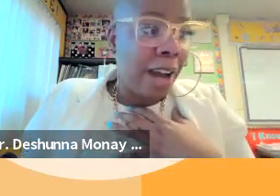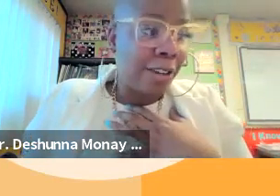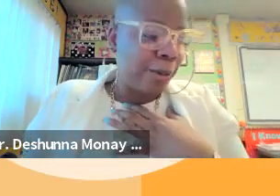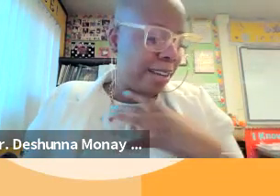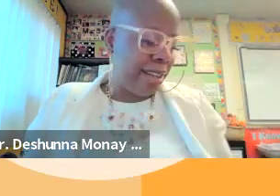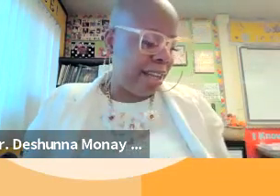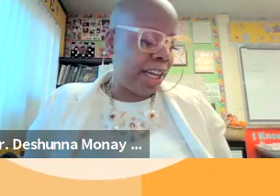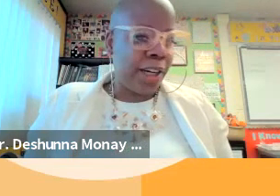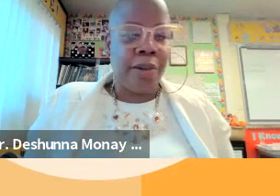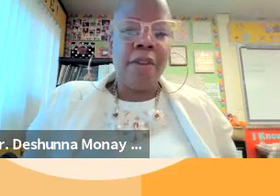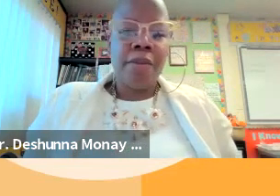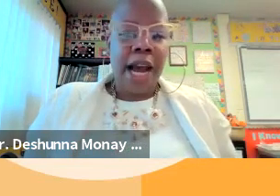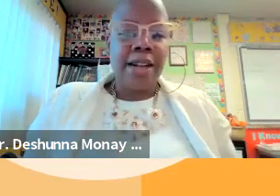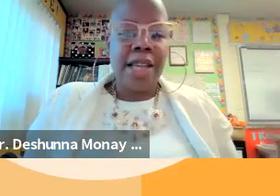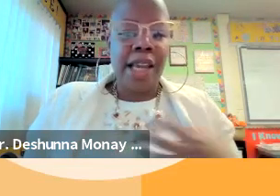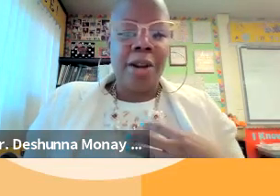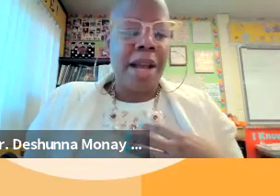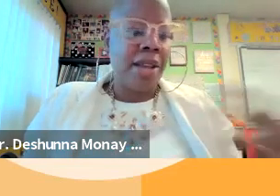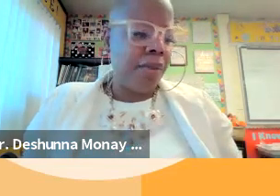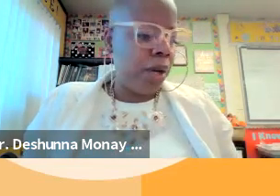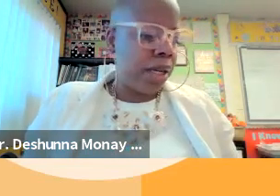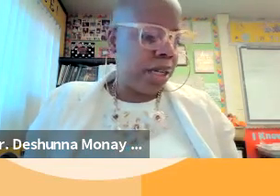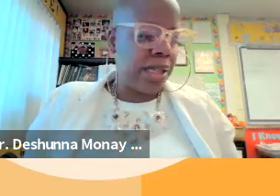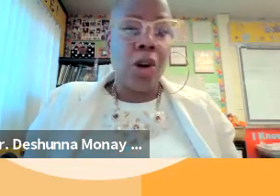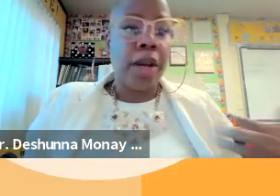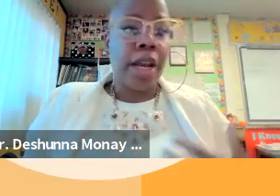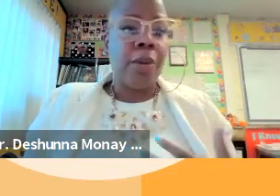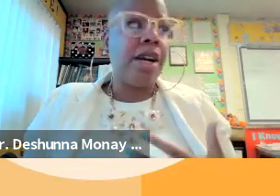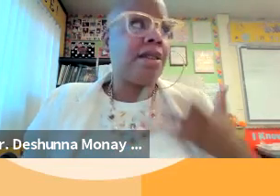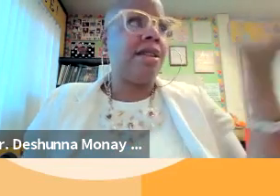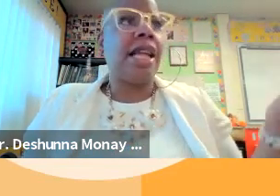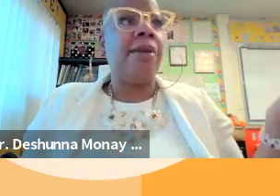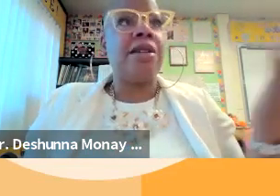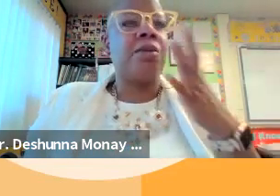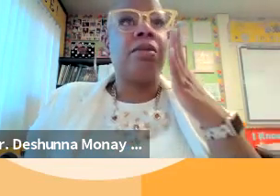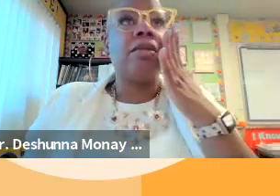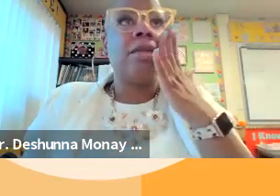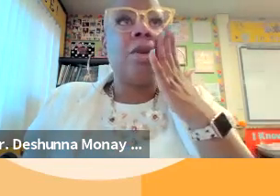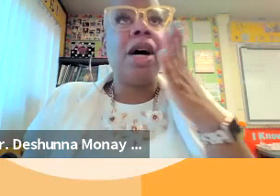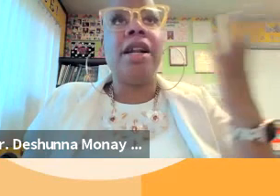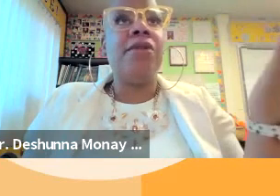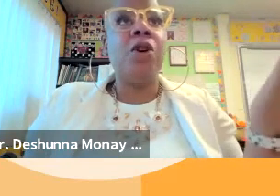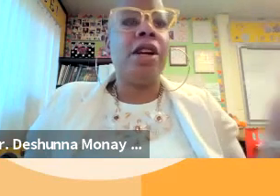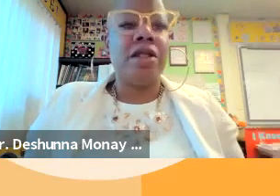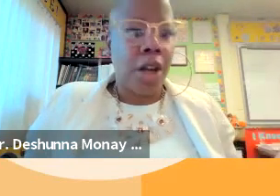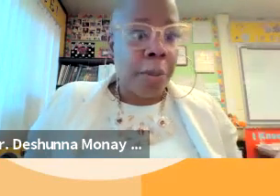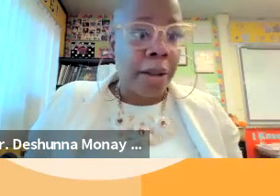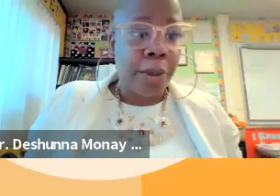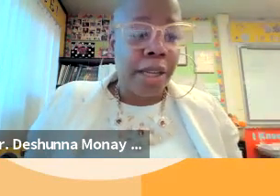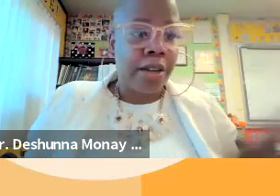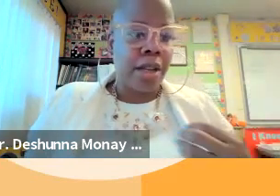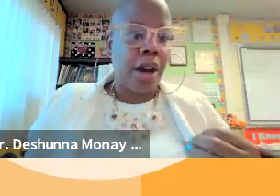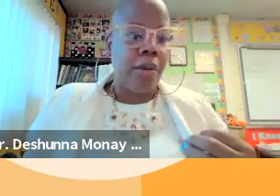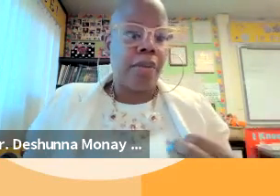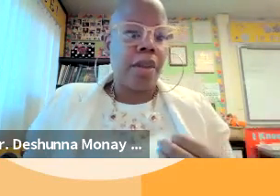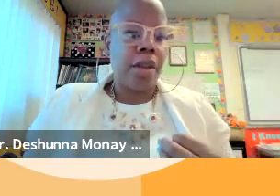Myself, Dr. Ricks, didn't learn how to take care of myself and what good soul care was until I was, a few years ago, about